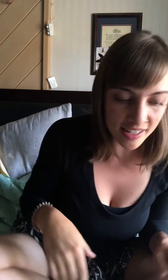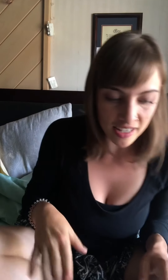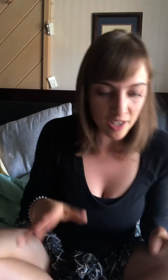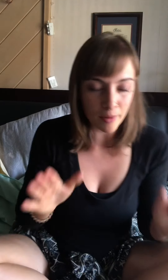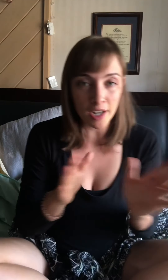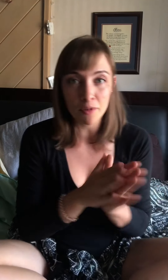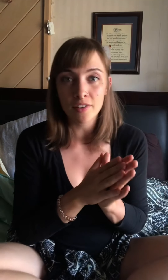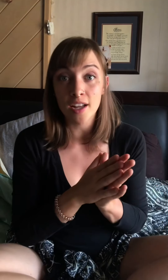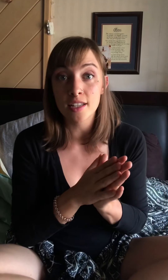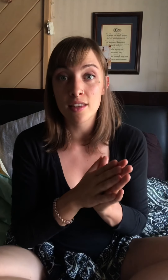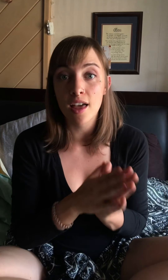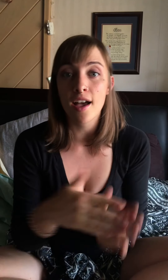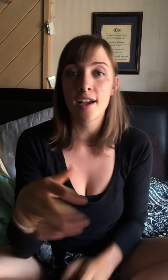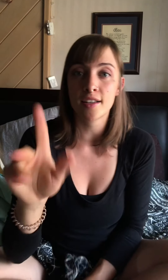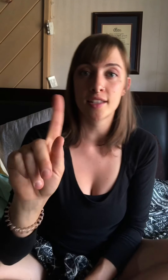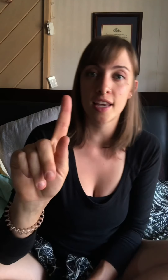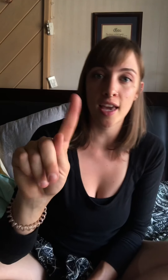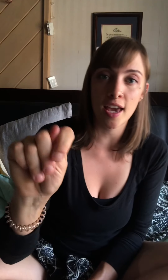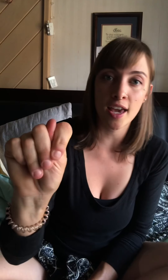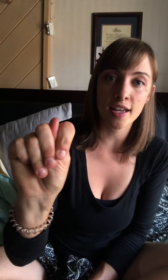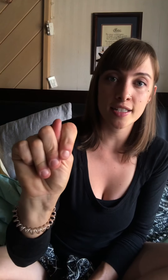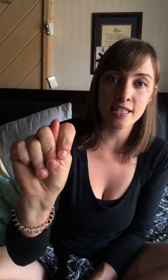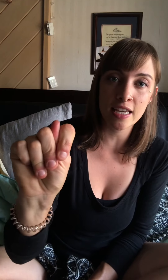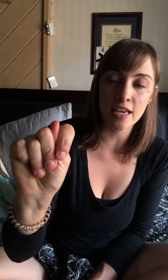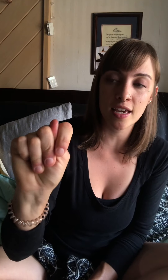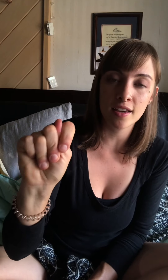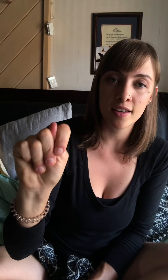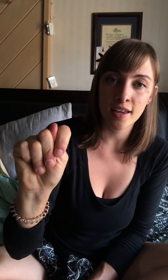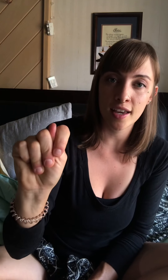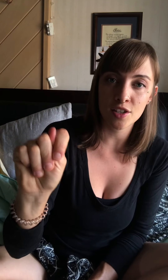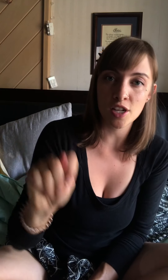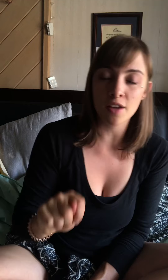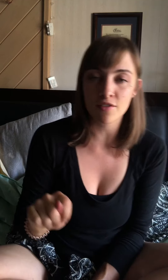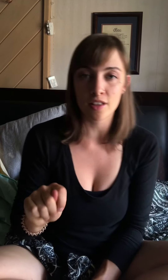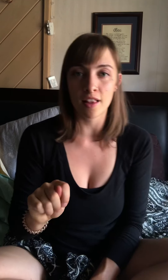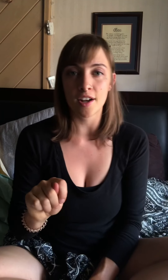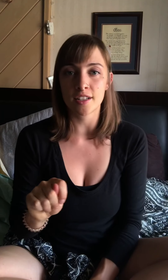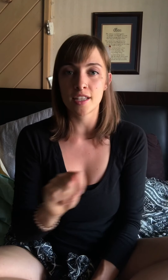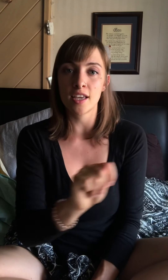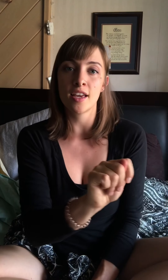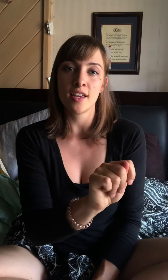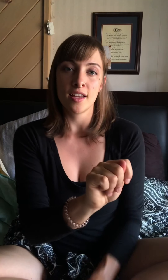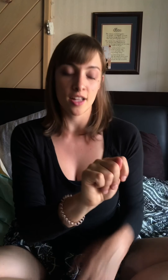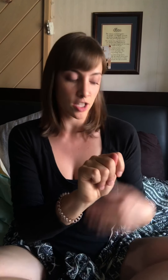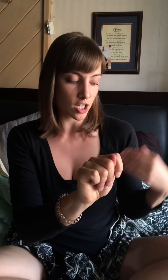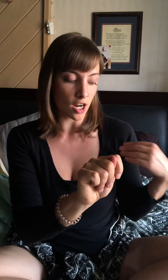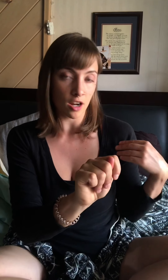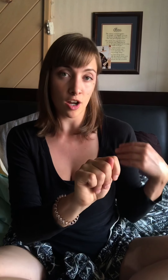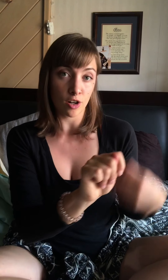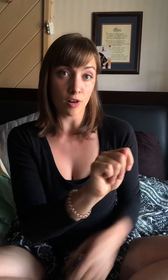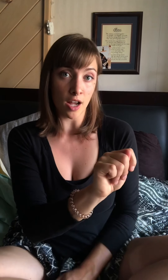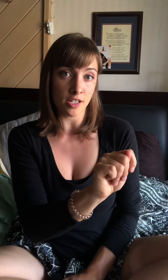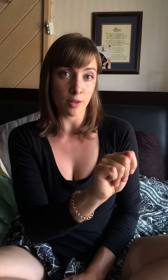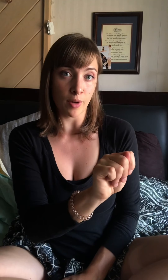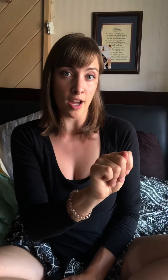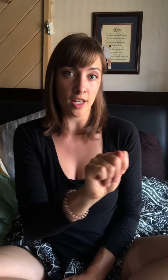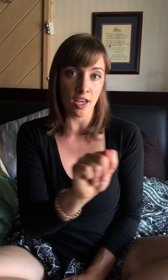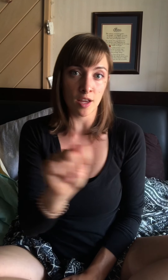Awesome. All right, moving on to the. Take a T hand shape for the letter T and start across your body and